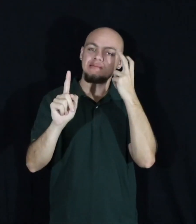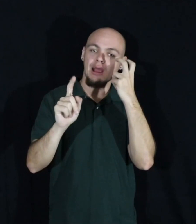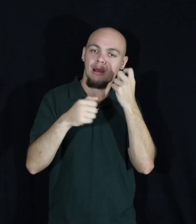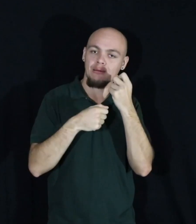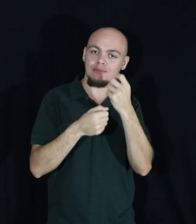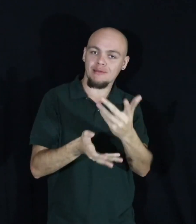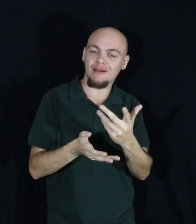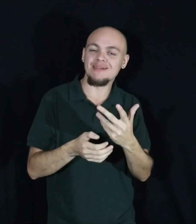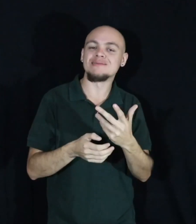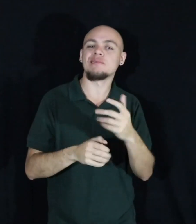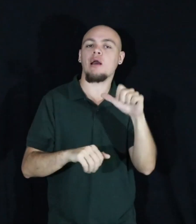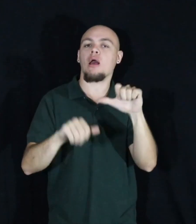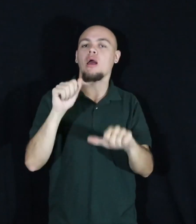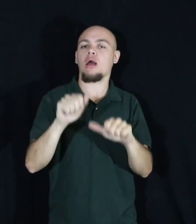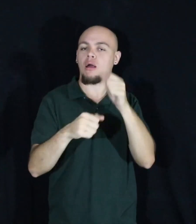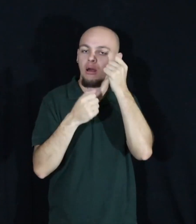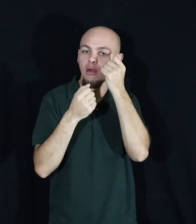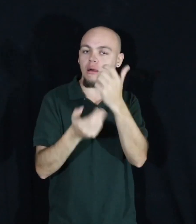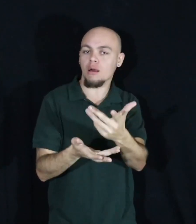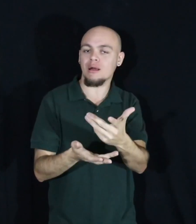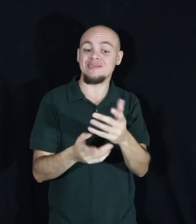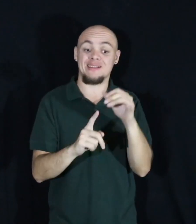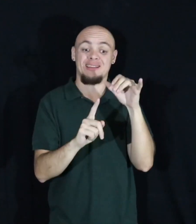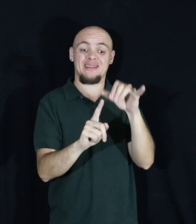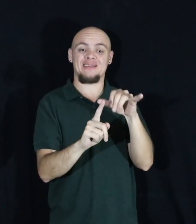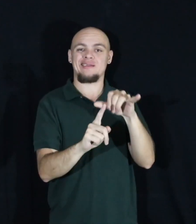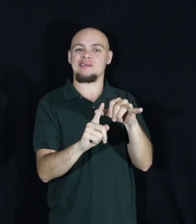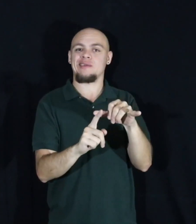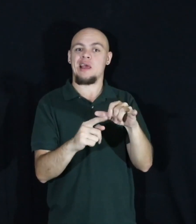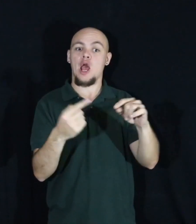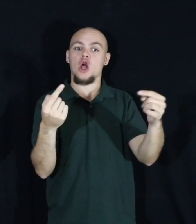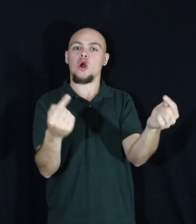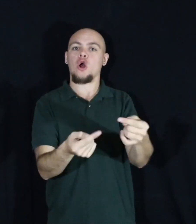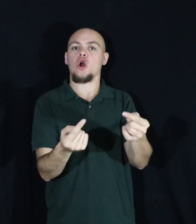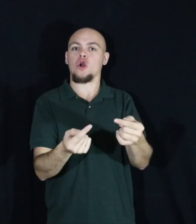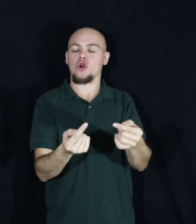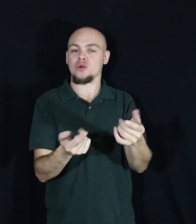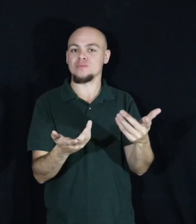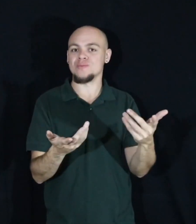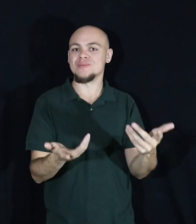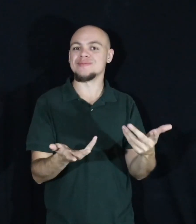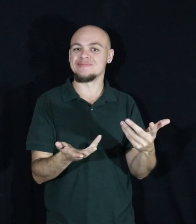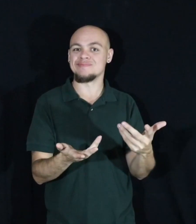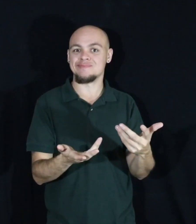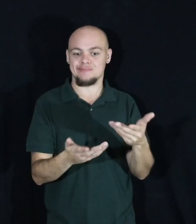uncertainty. And this uncertainty about the harm of burning fossil